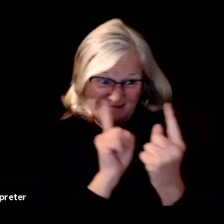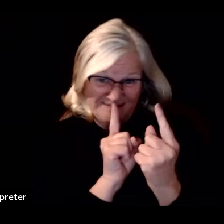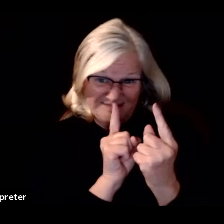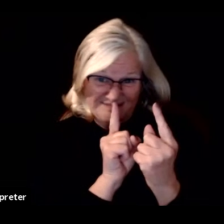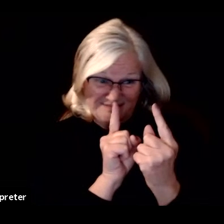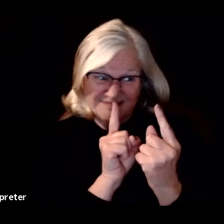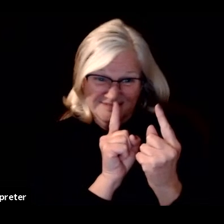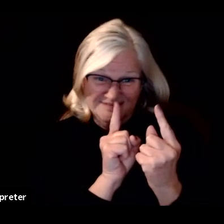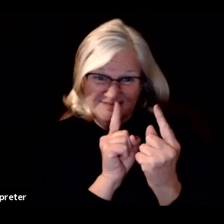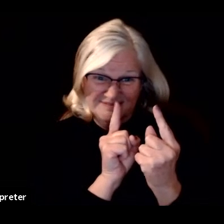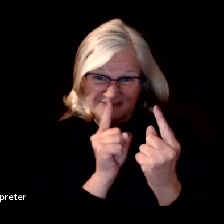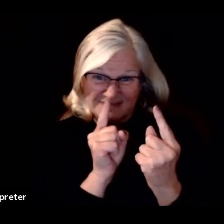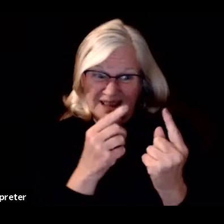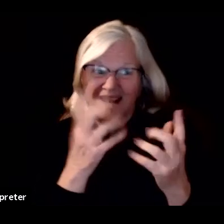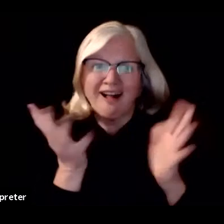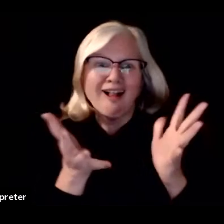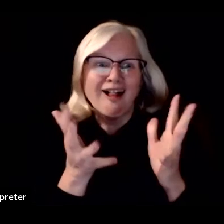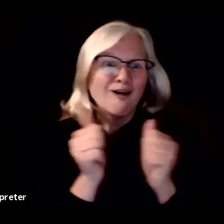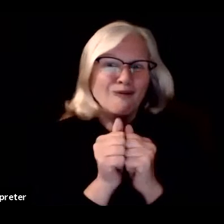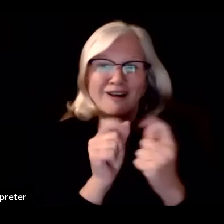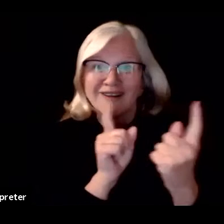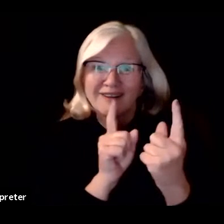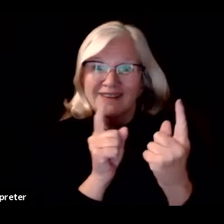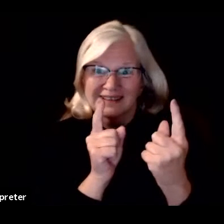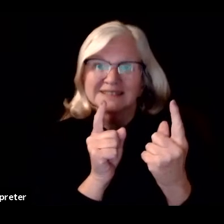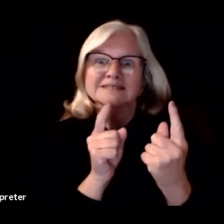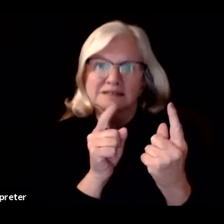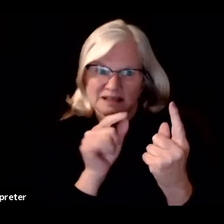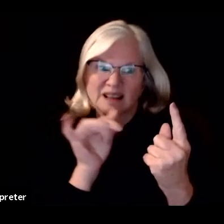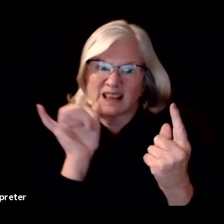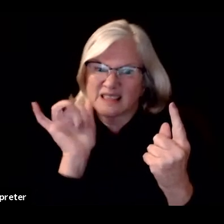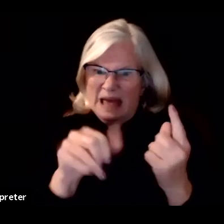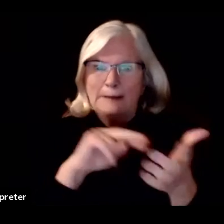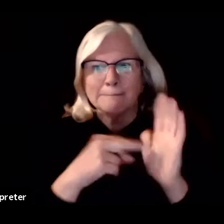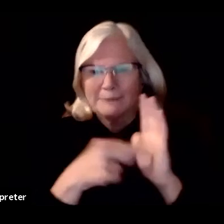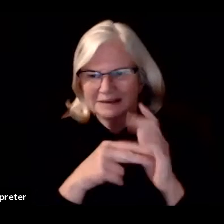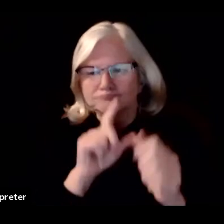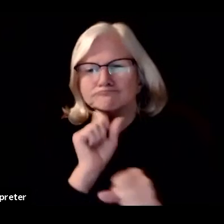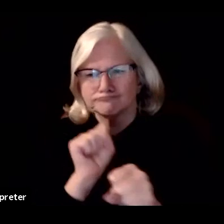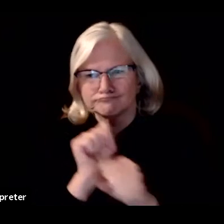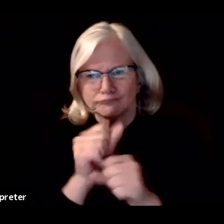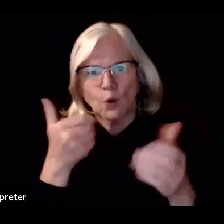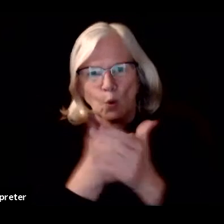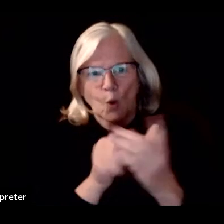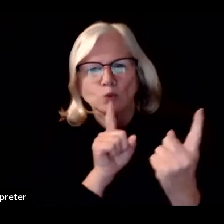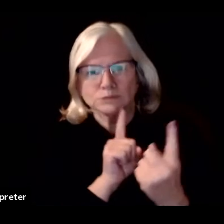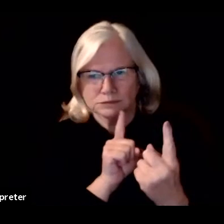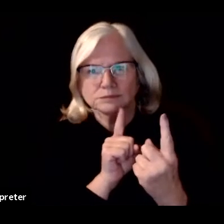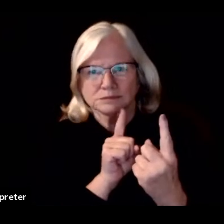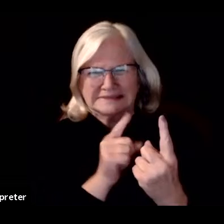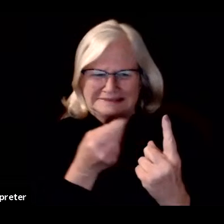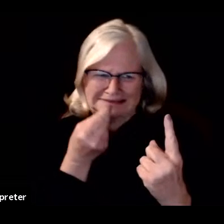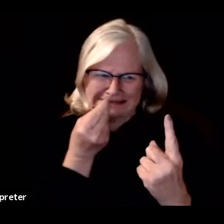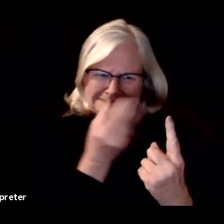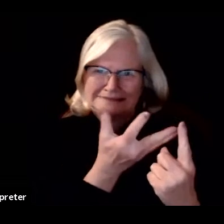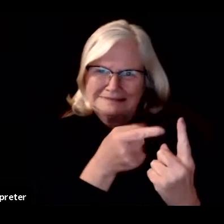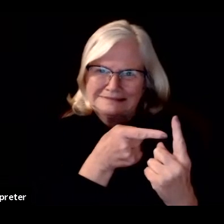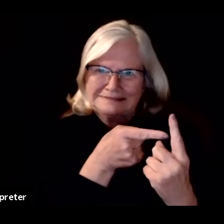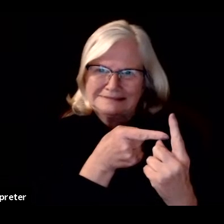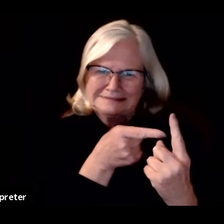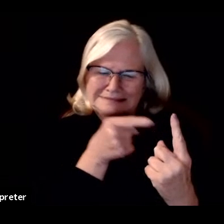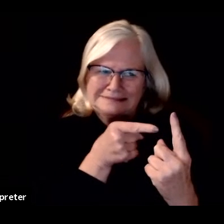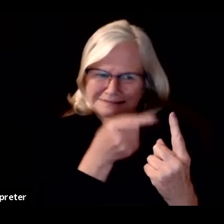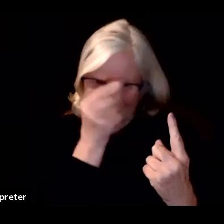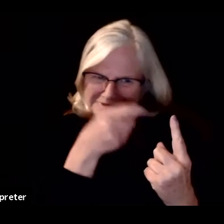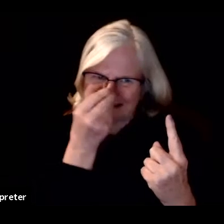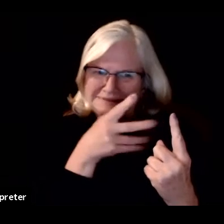contact. So remember, if you're symptomatic and you're getting tested, stay home until you get